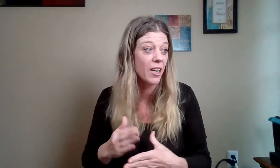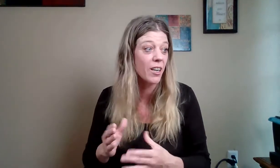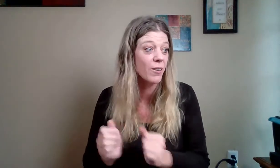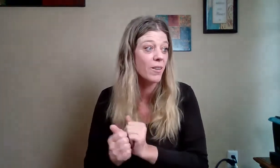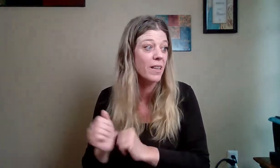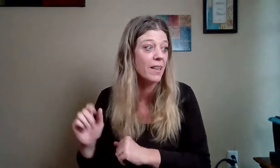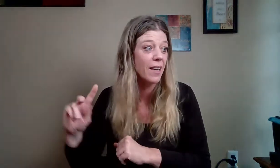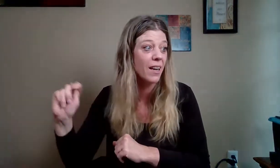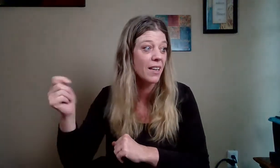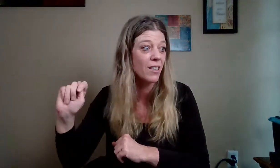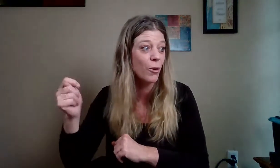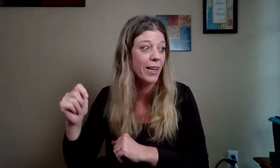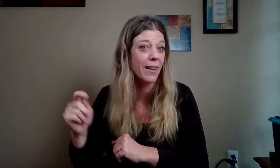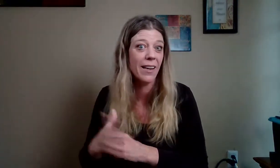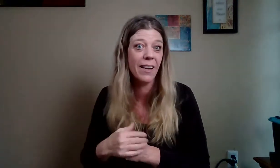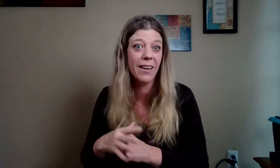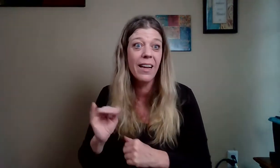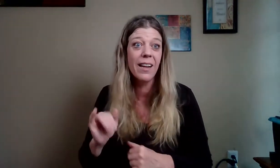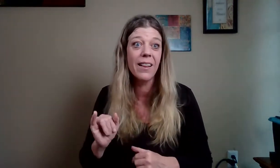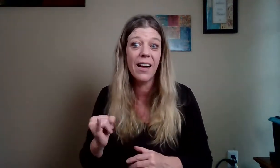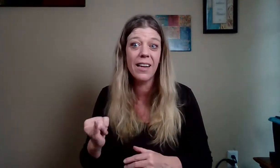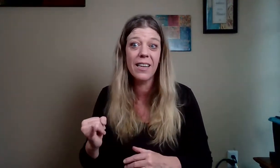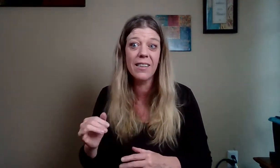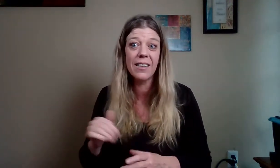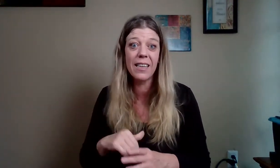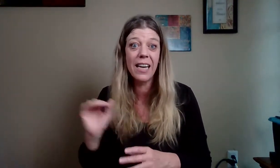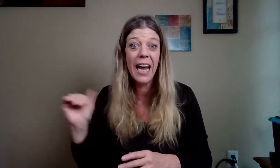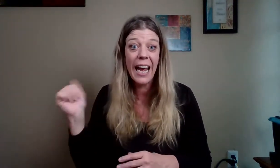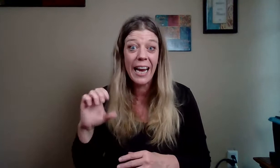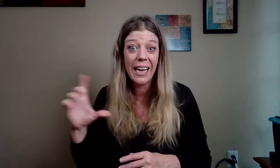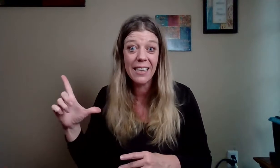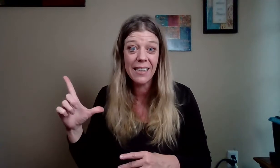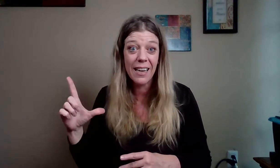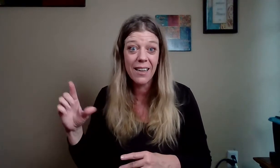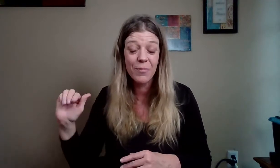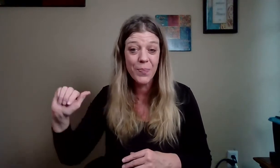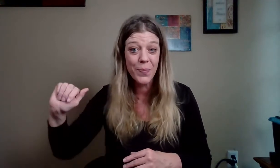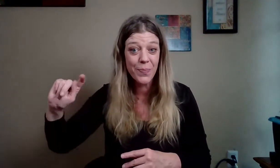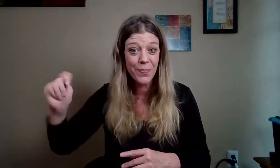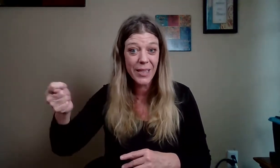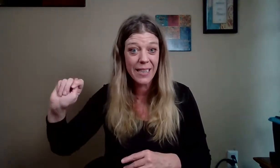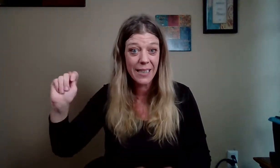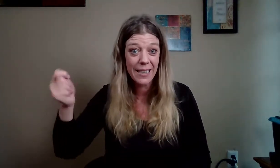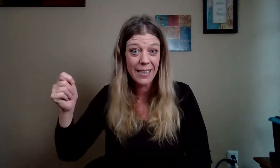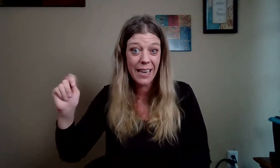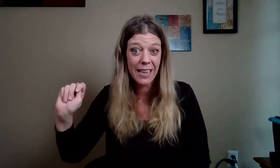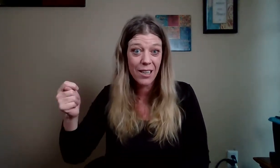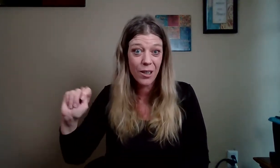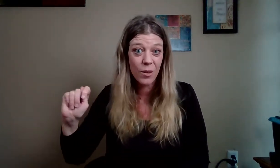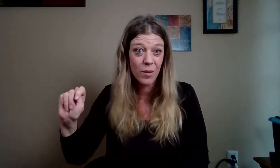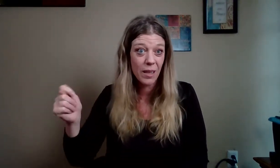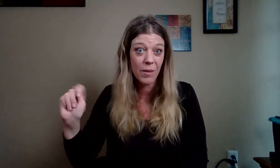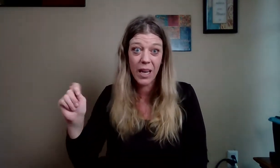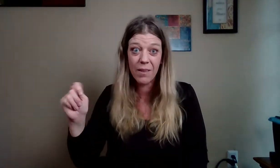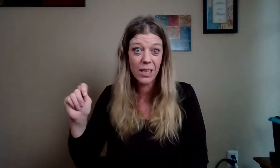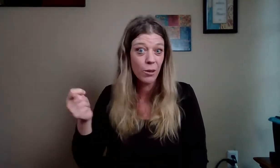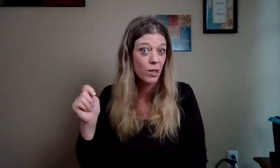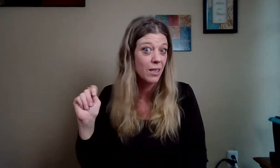share with toilet, and that is in ASL. This is the sign you use if you have to go to